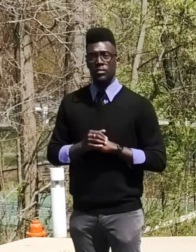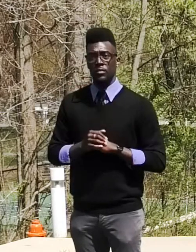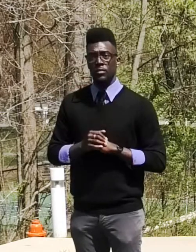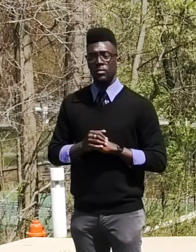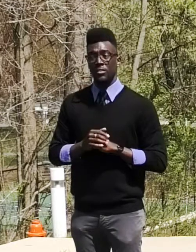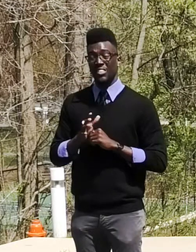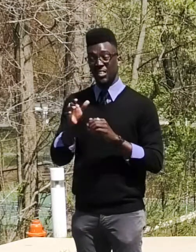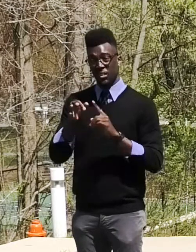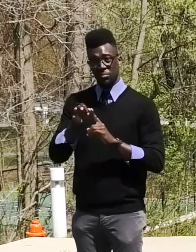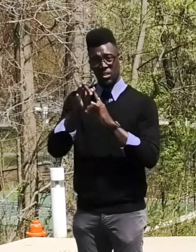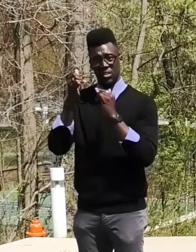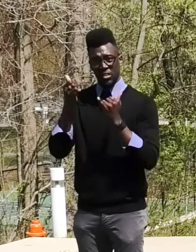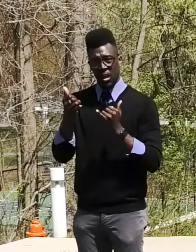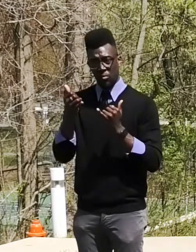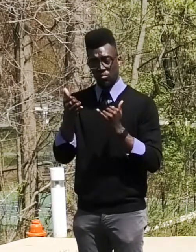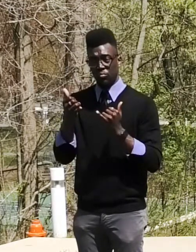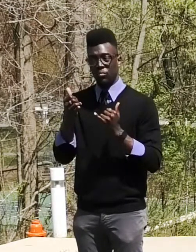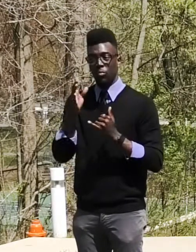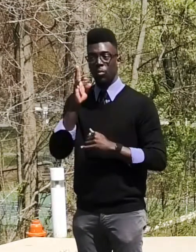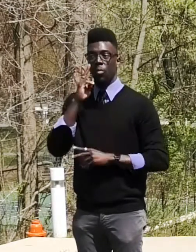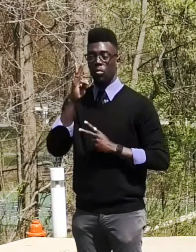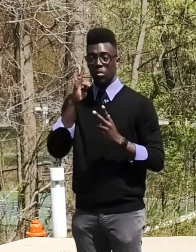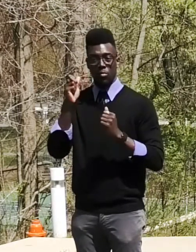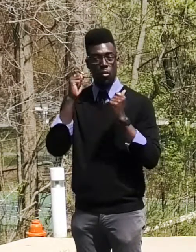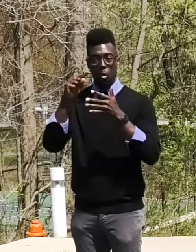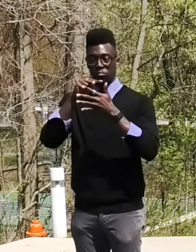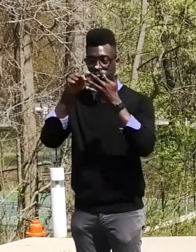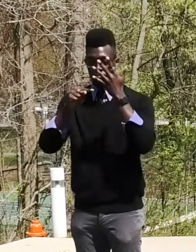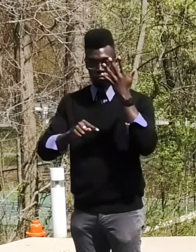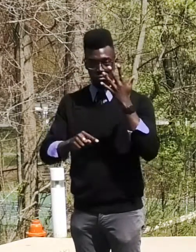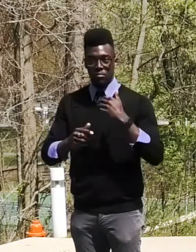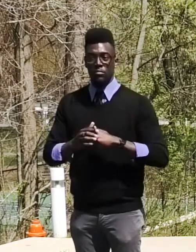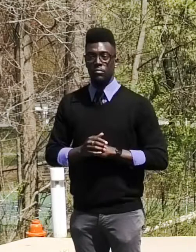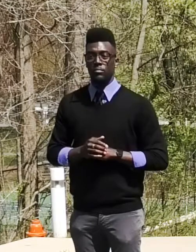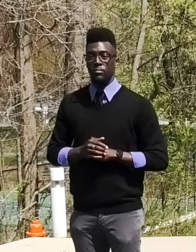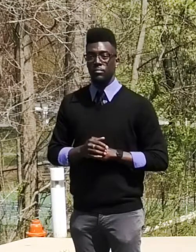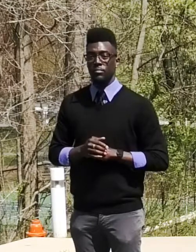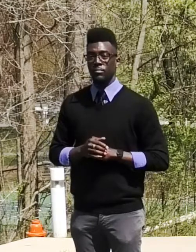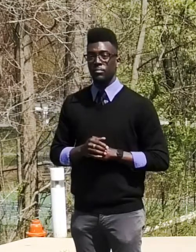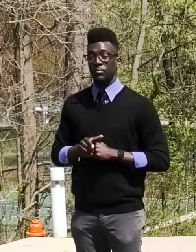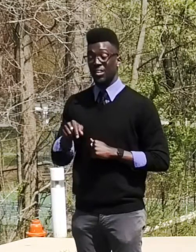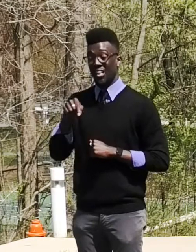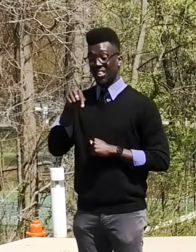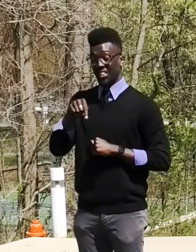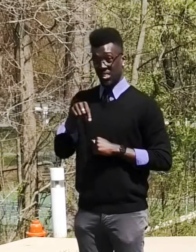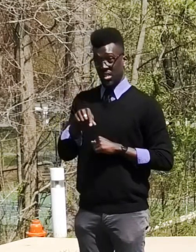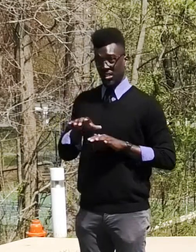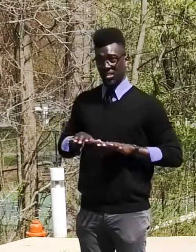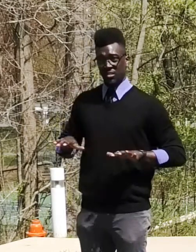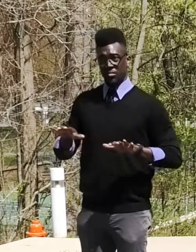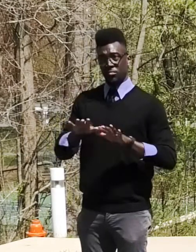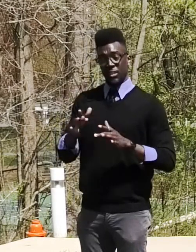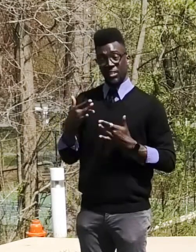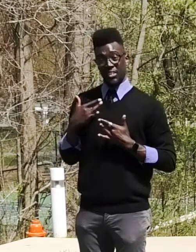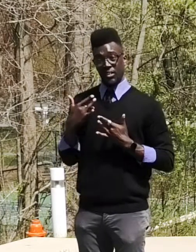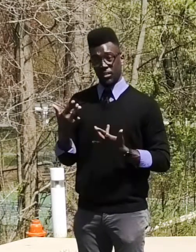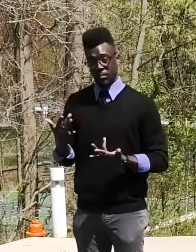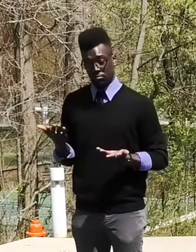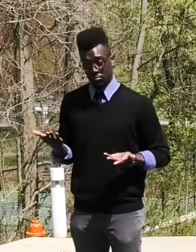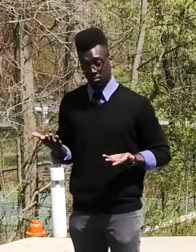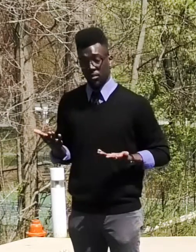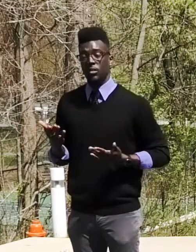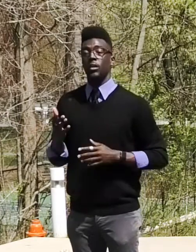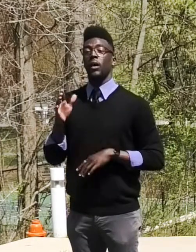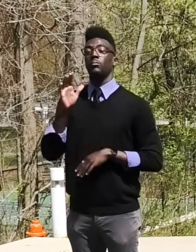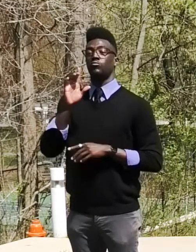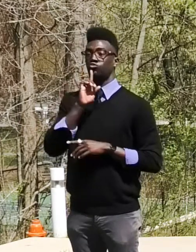global pandemic, we're looking at all options, and I think that this space is the likely option, and Dr. Cunningham and her